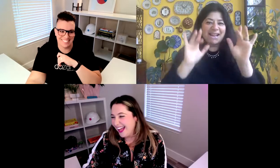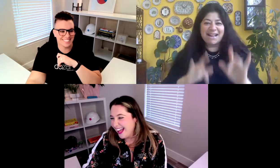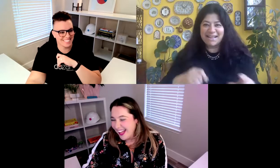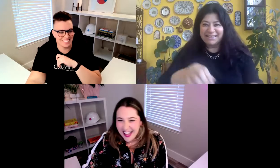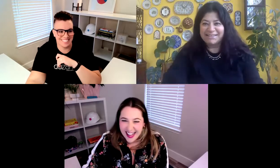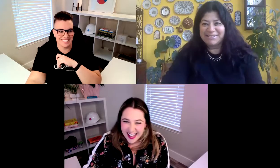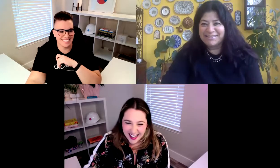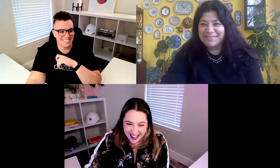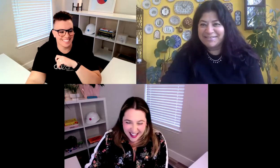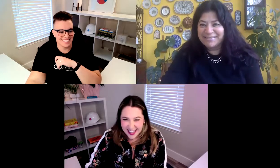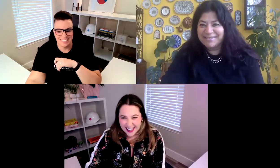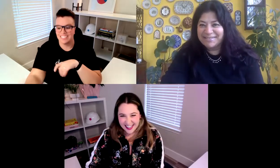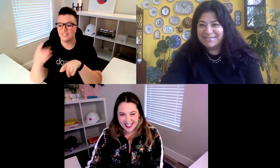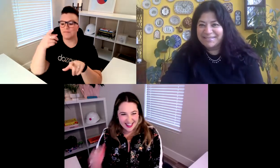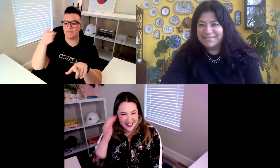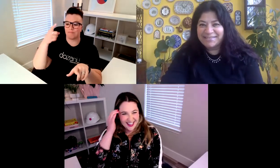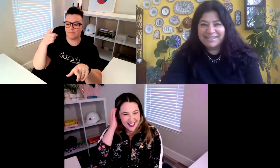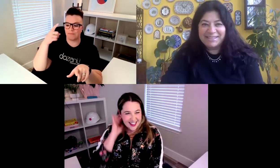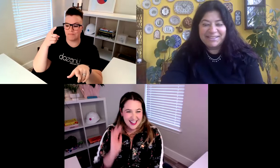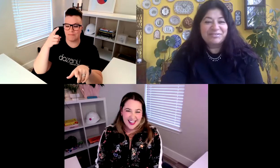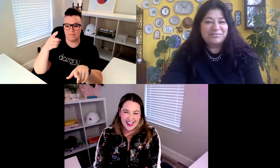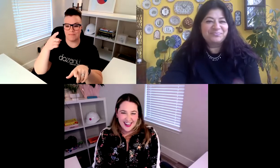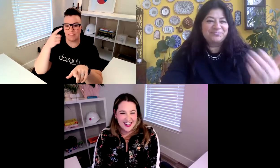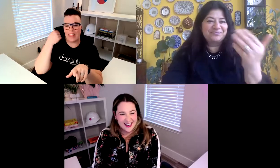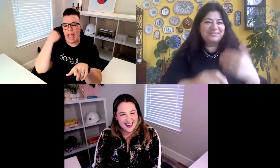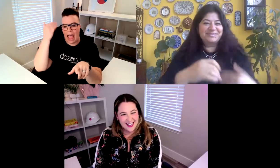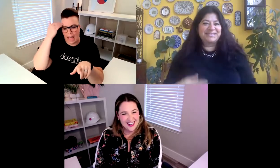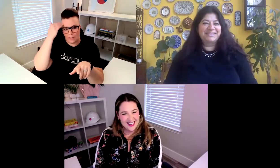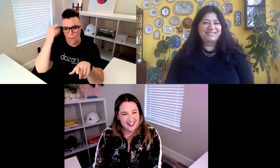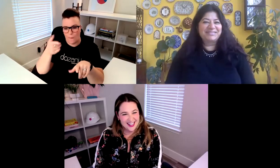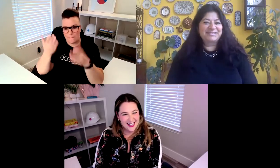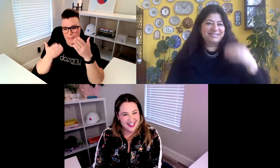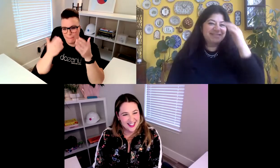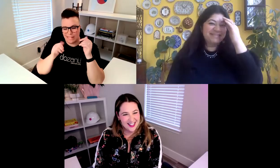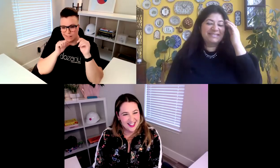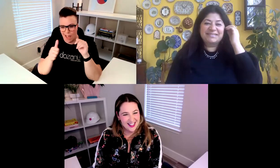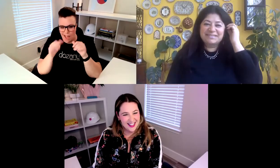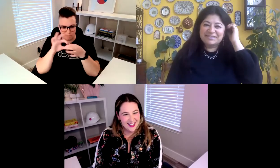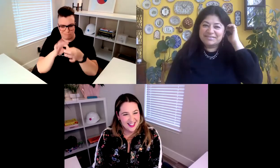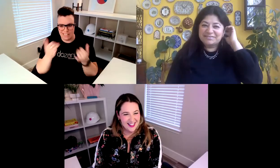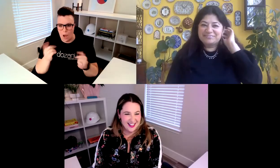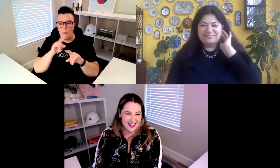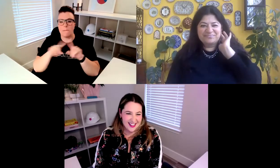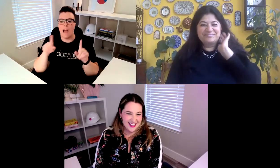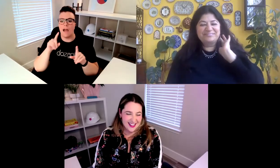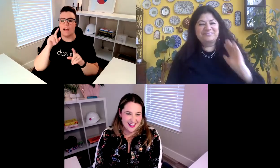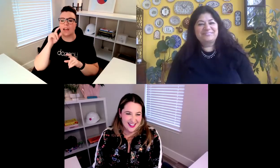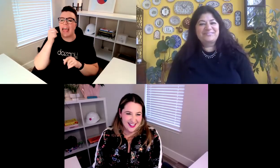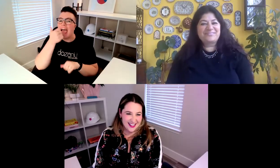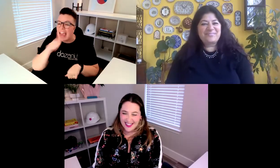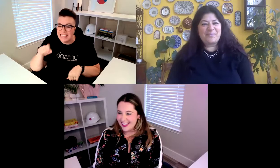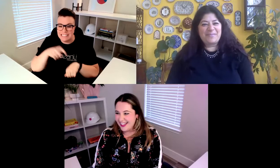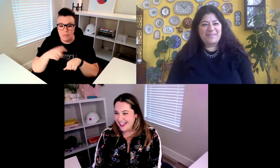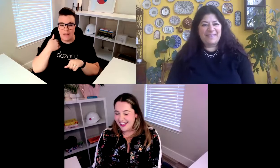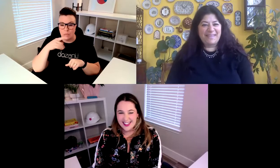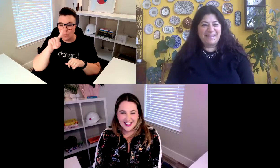Okay, so most people are liking everything as we're going along. I'm seeing a lot of thumbs up coming up. This is Sophia speaking. And this is Catherine. I